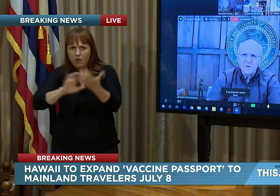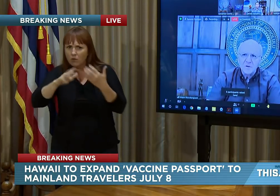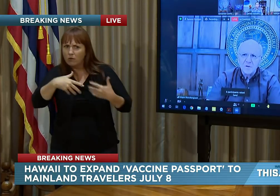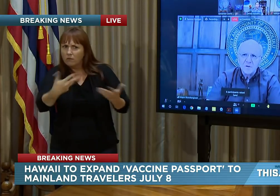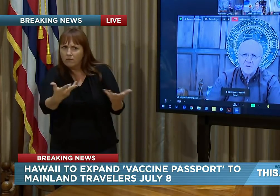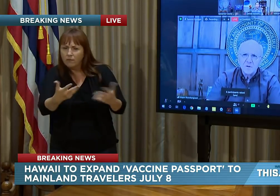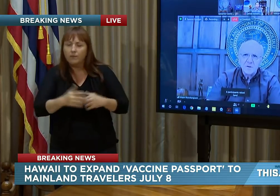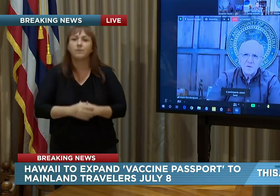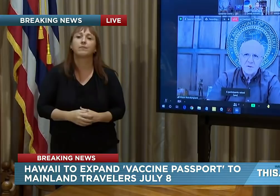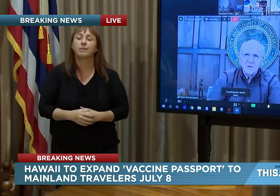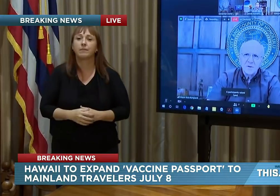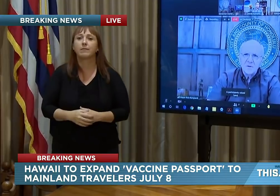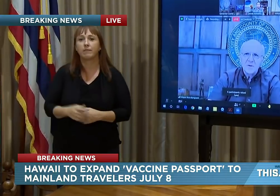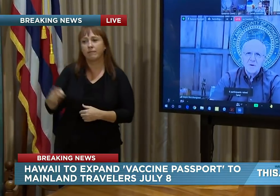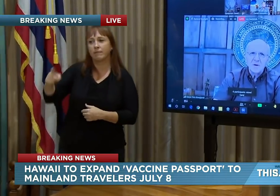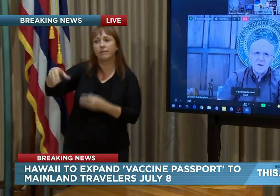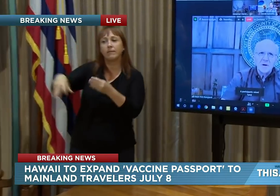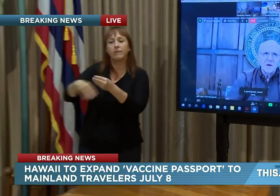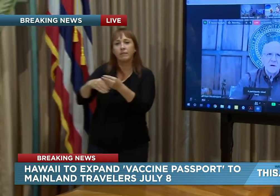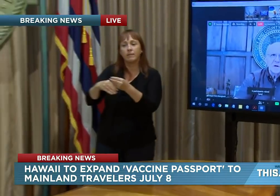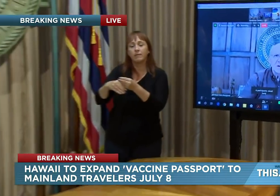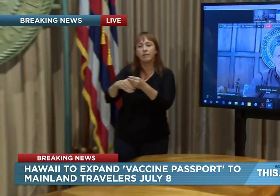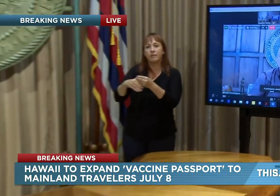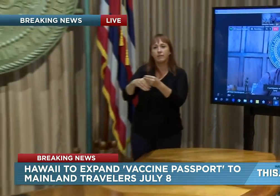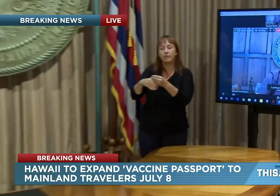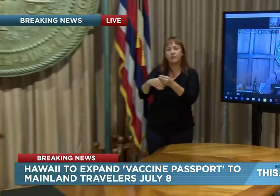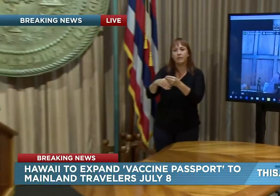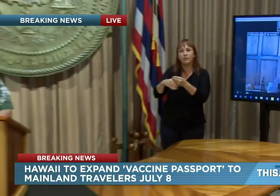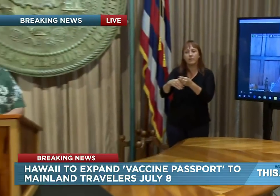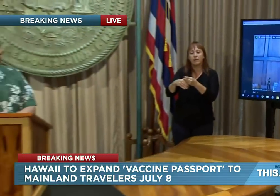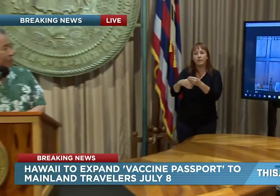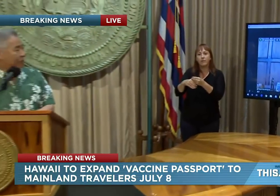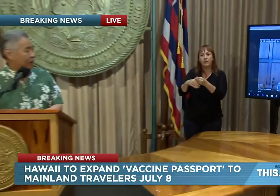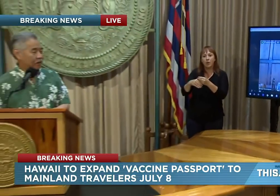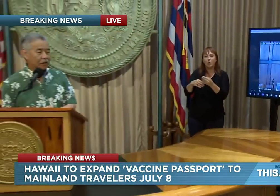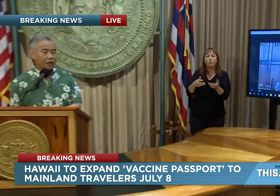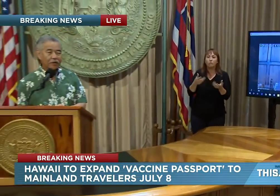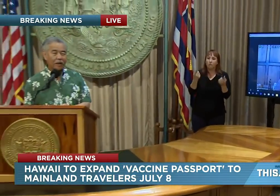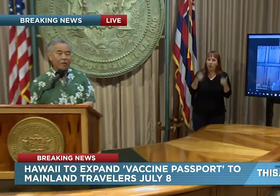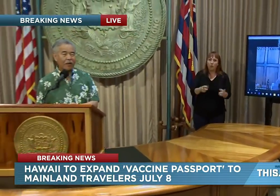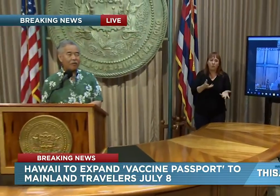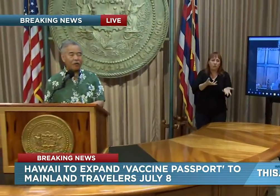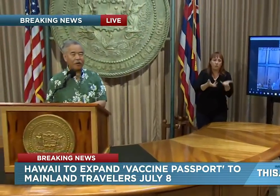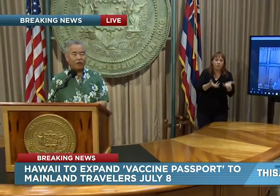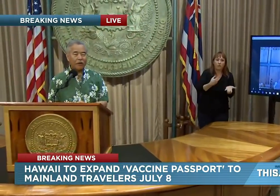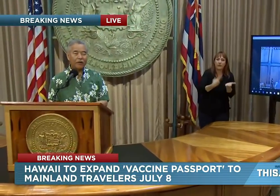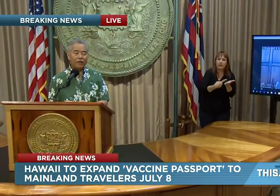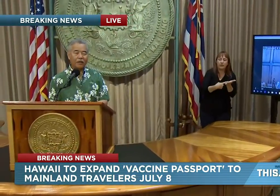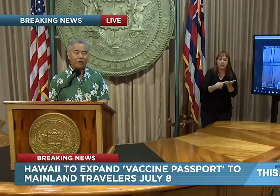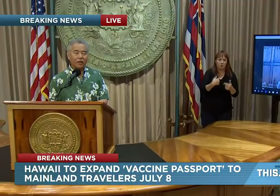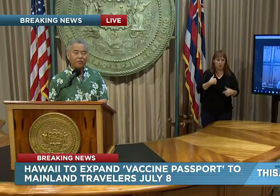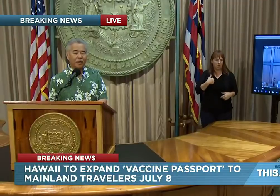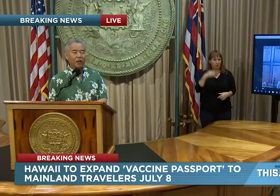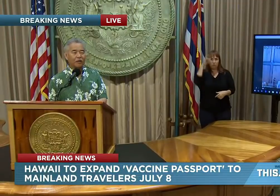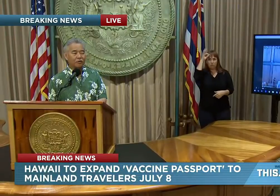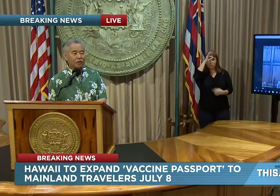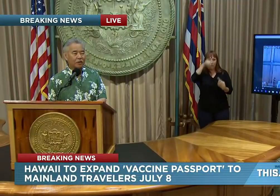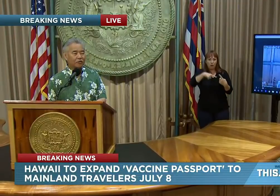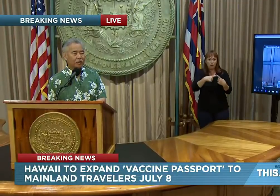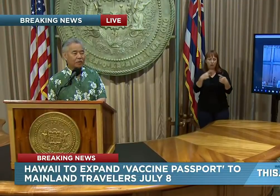and I would just add, Stuart, we have been in conversation. I'm not aware of anything